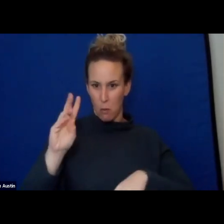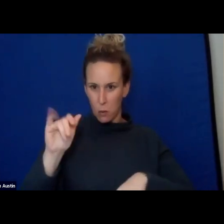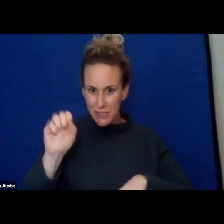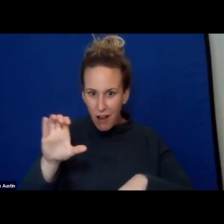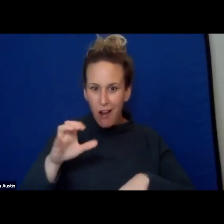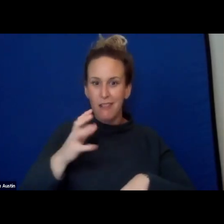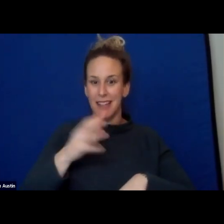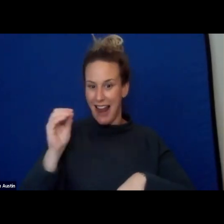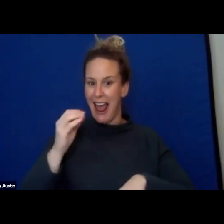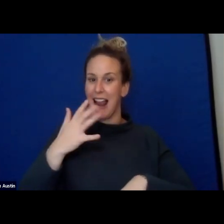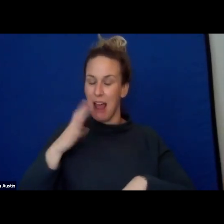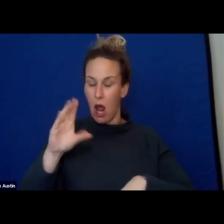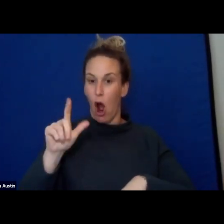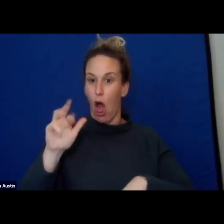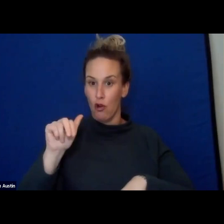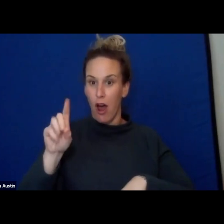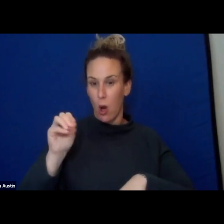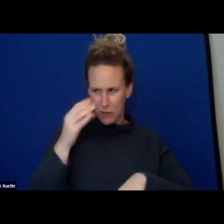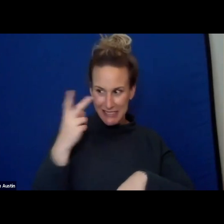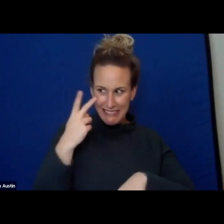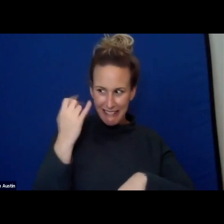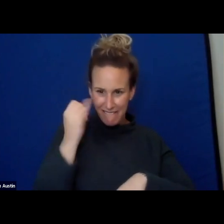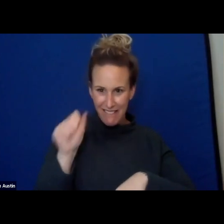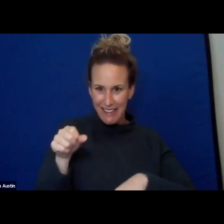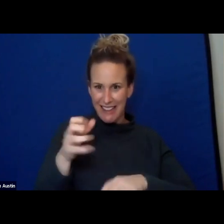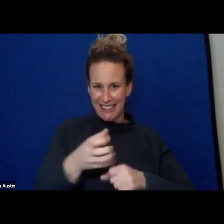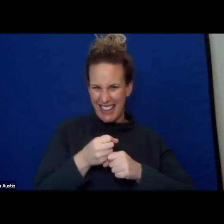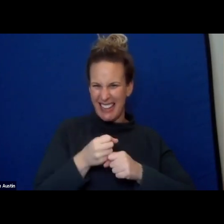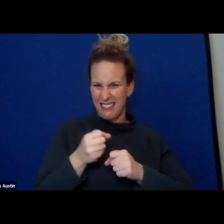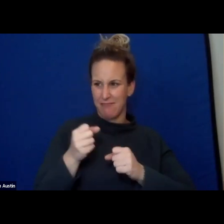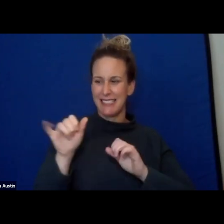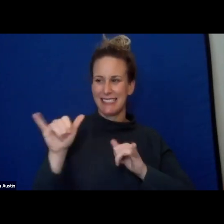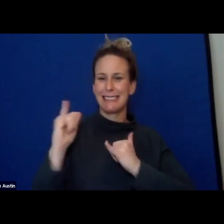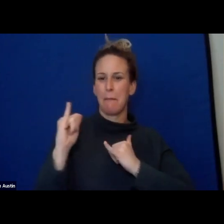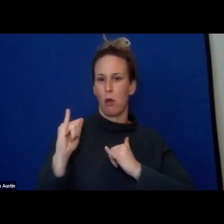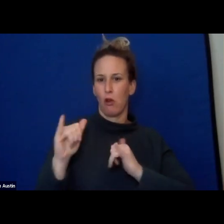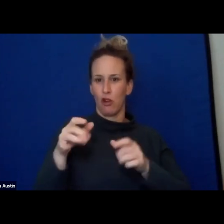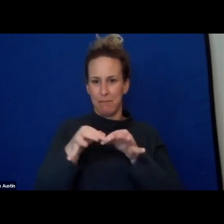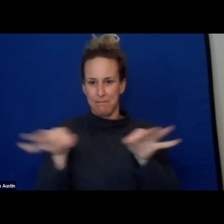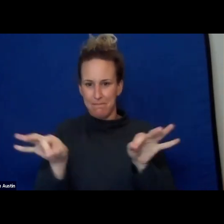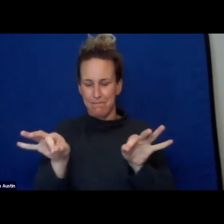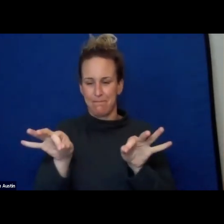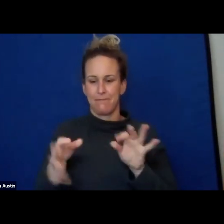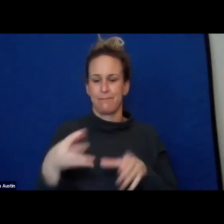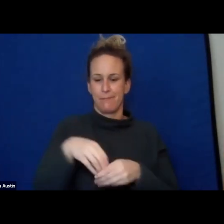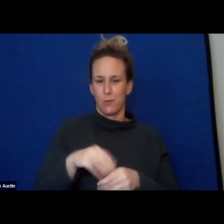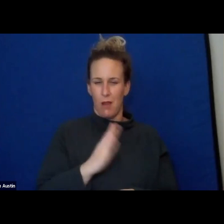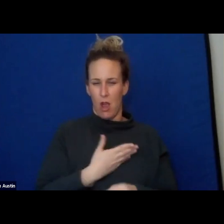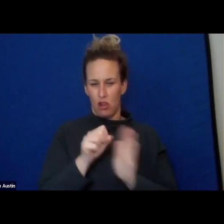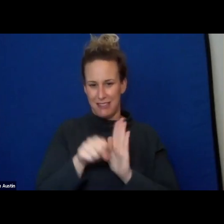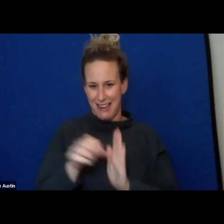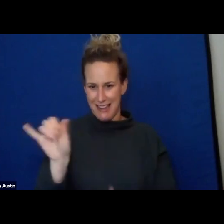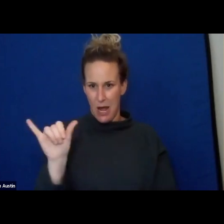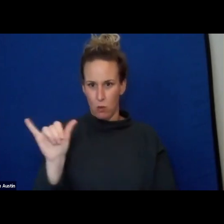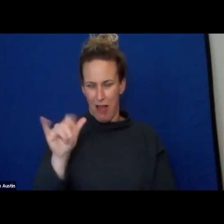colorado and try to see if i can get this kind of language um worked in um in our state as well because right now we're